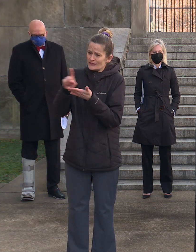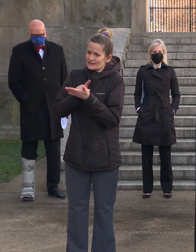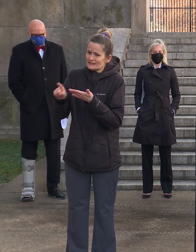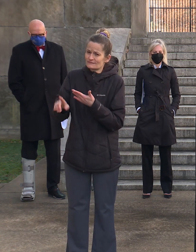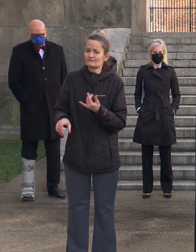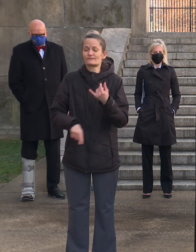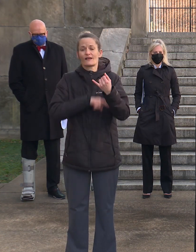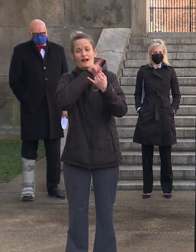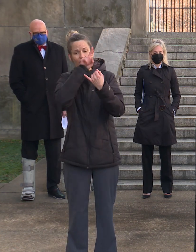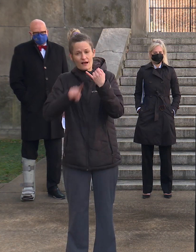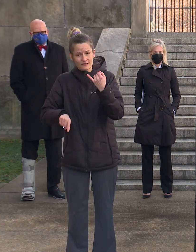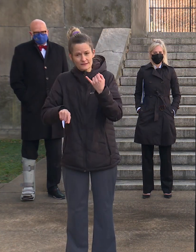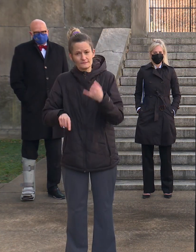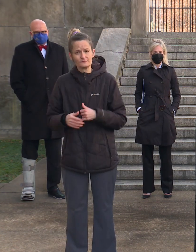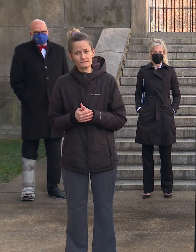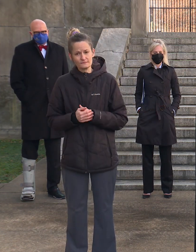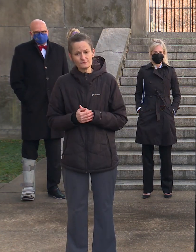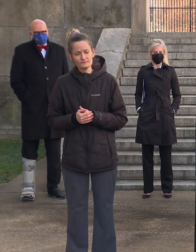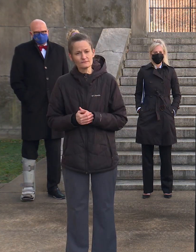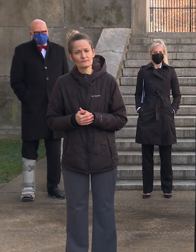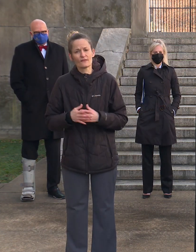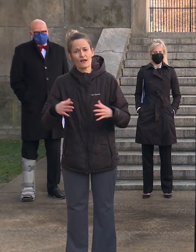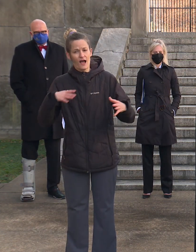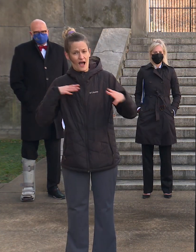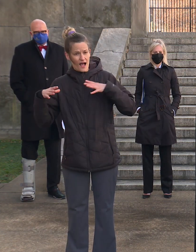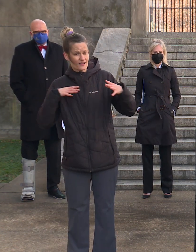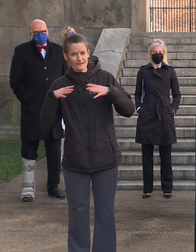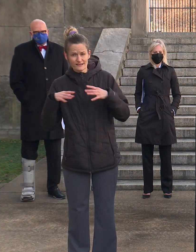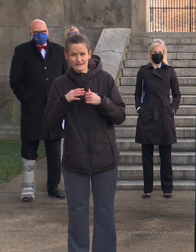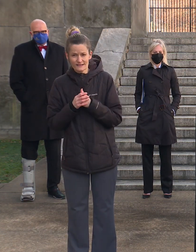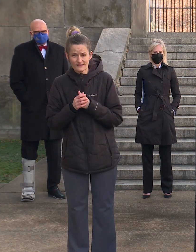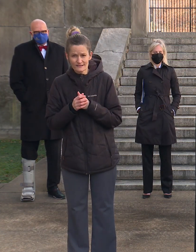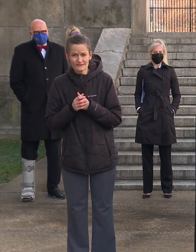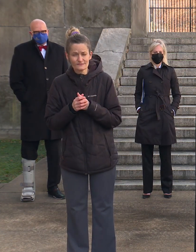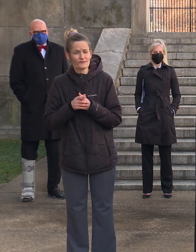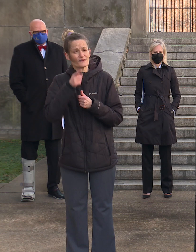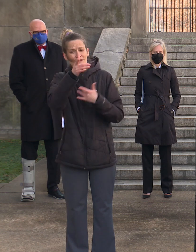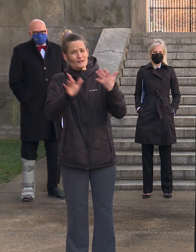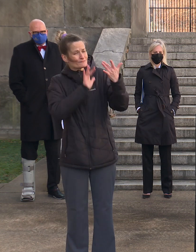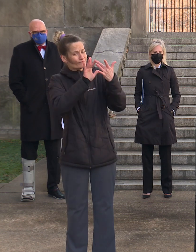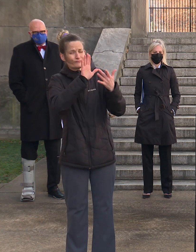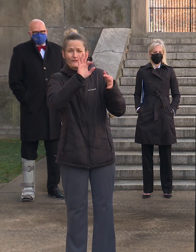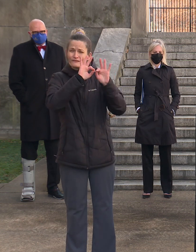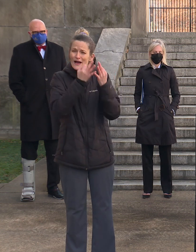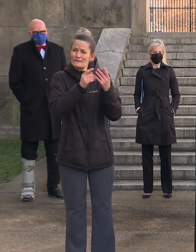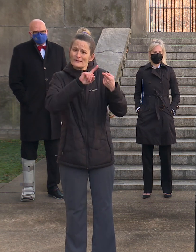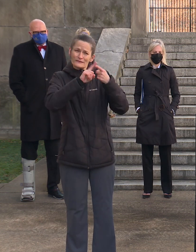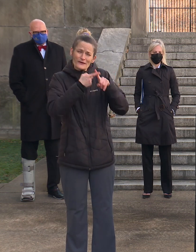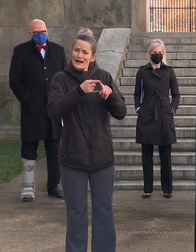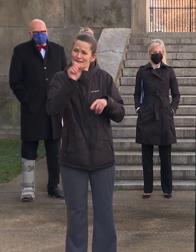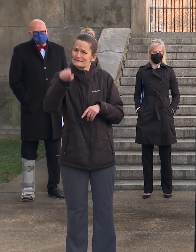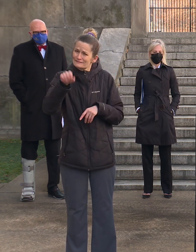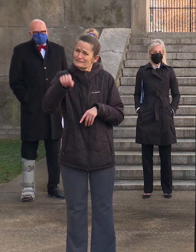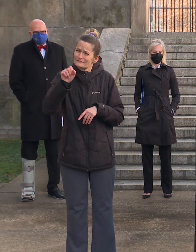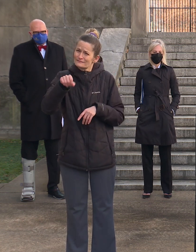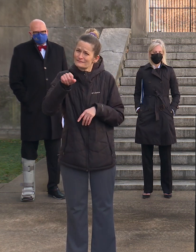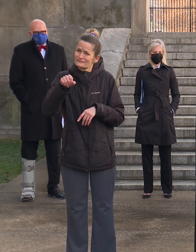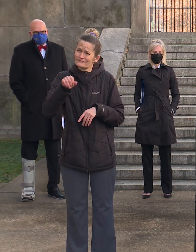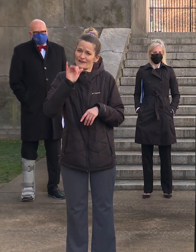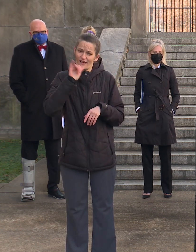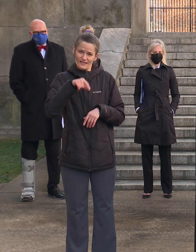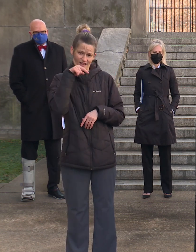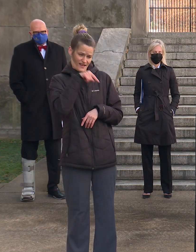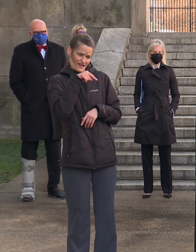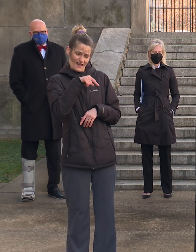season, let's assure we connect with family and friends. If there is one thing this crisis has taught me, don't take